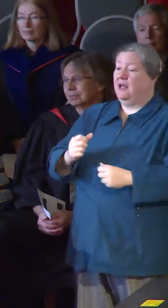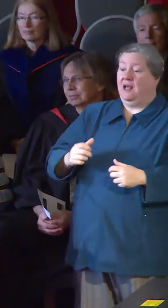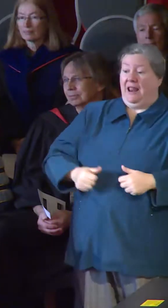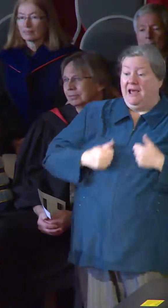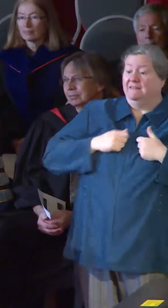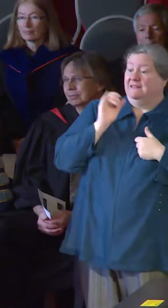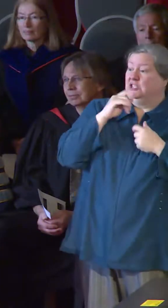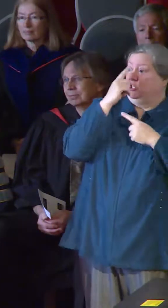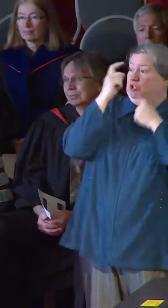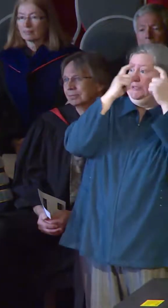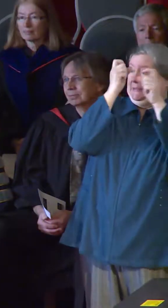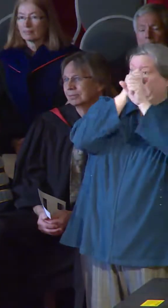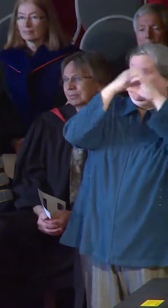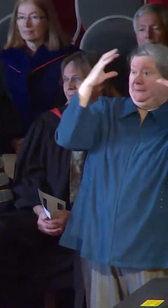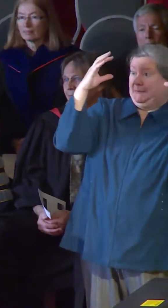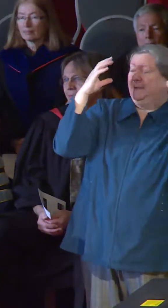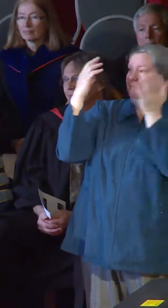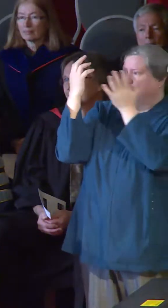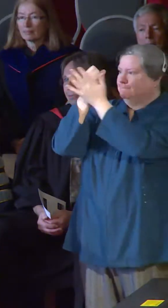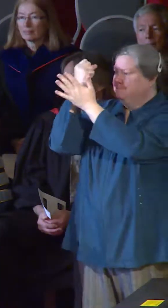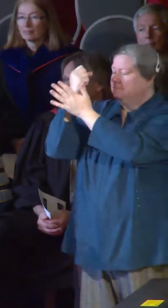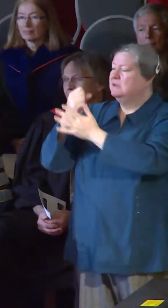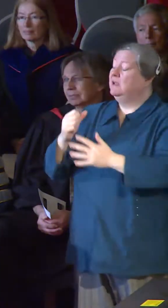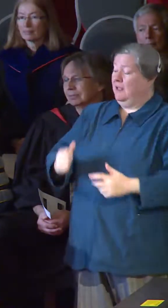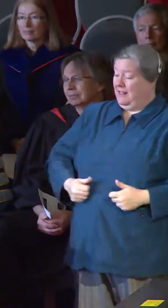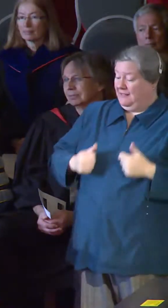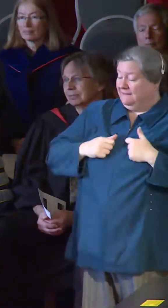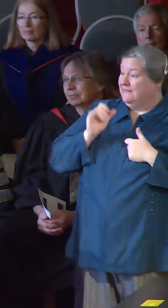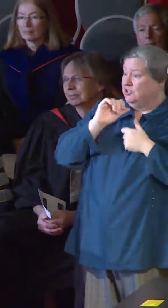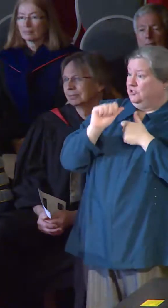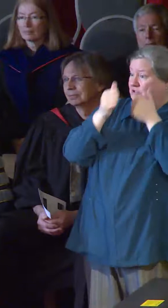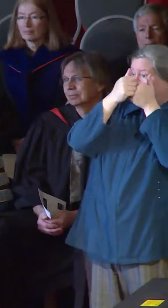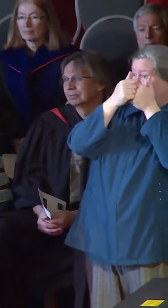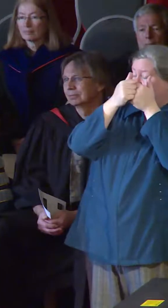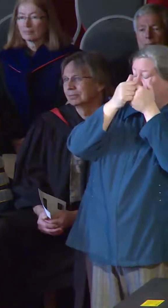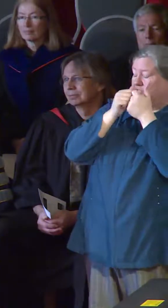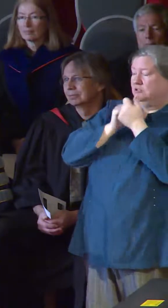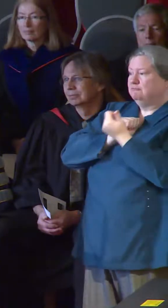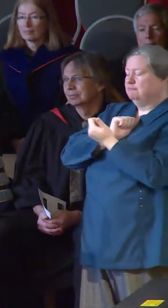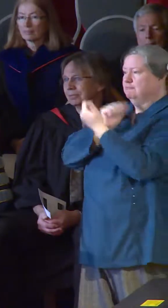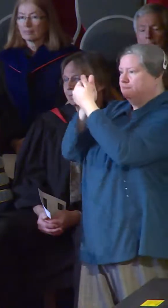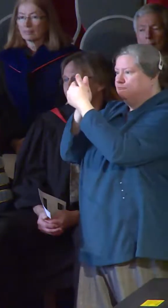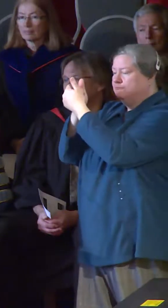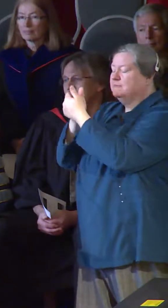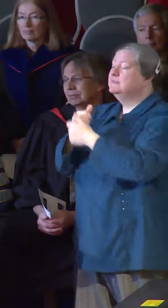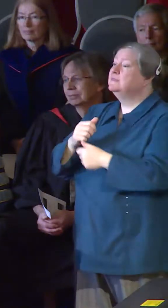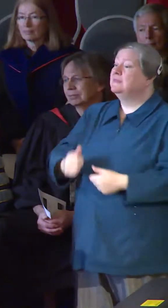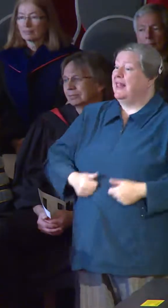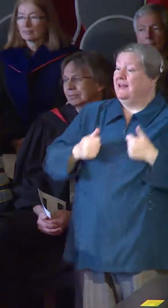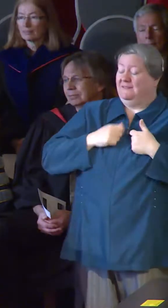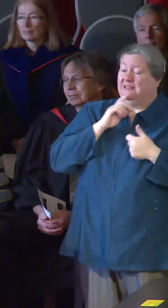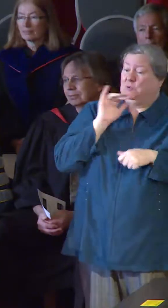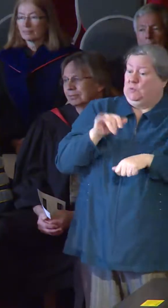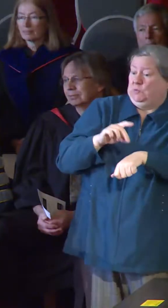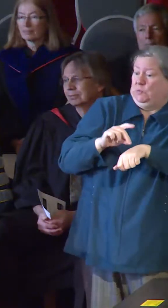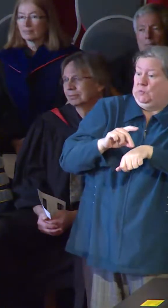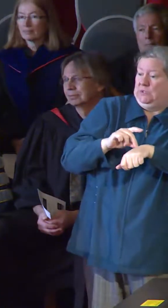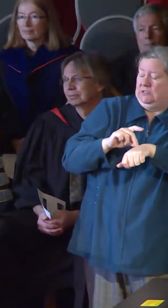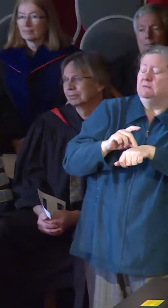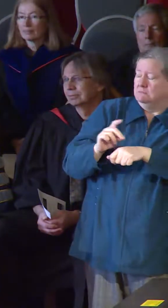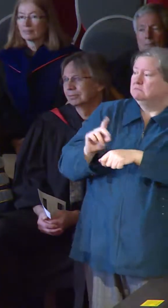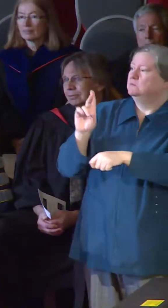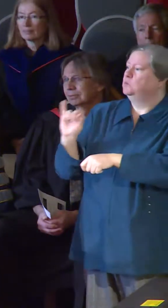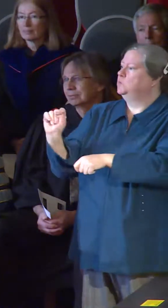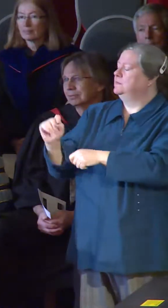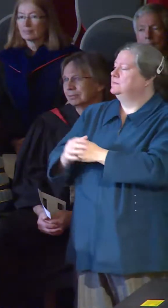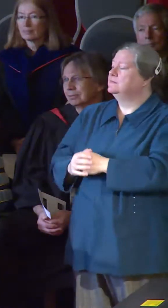it. Life is a challenge, meet it. Life is a duty, complete it. Life is a